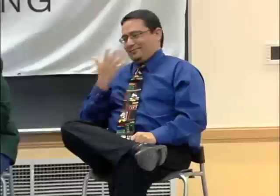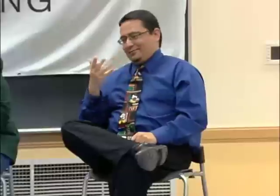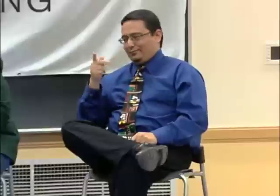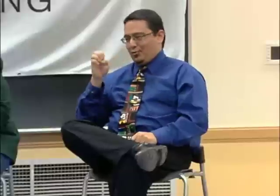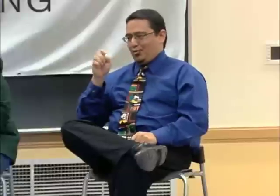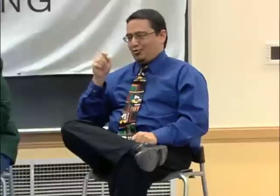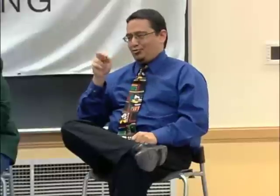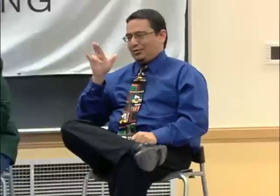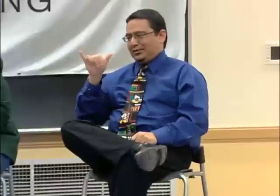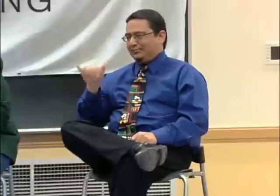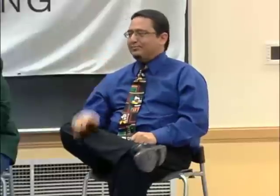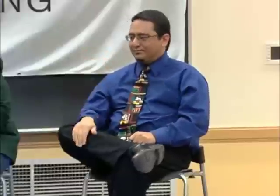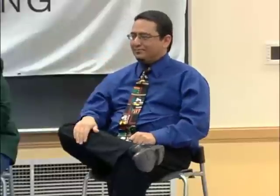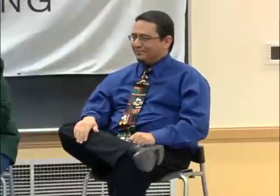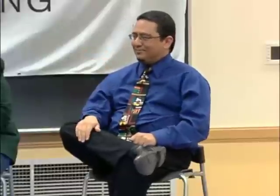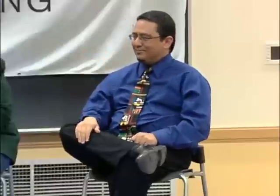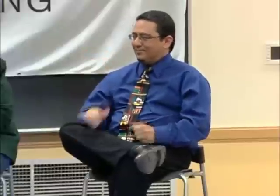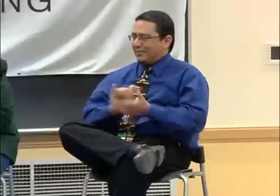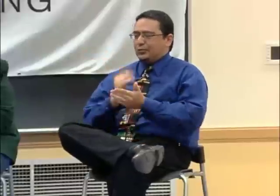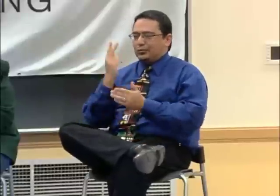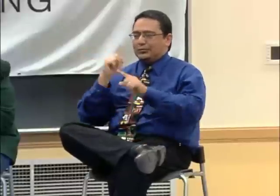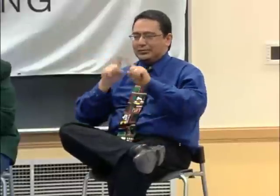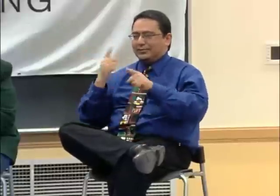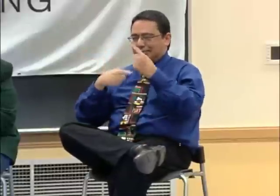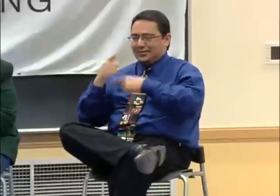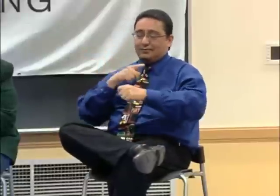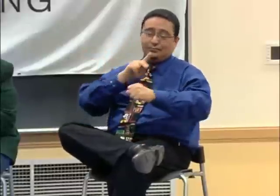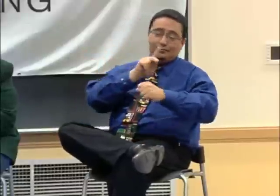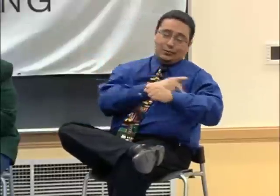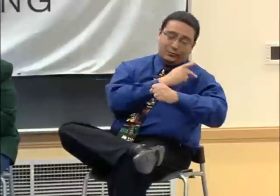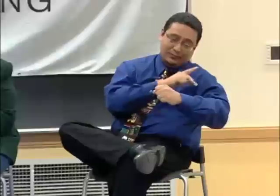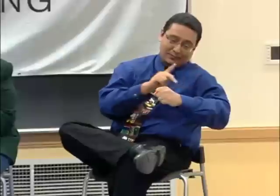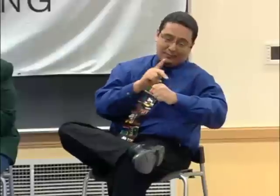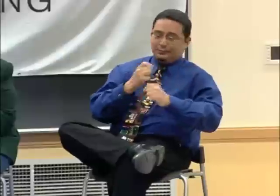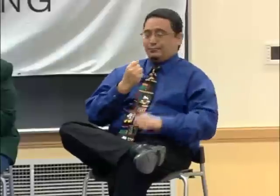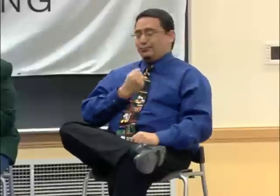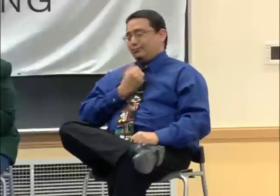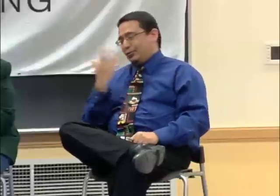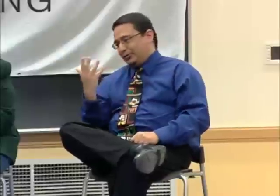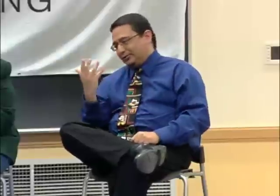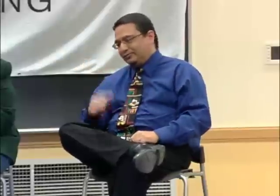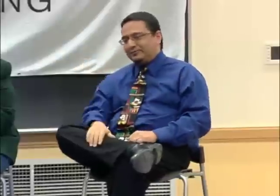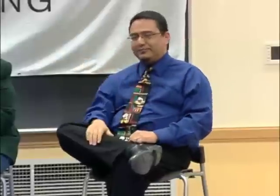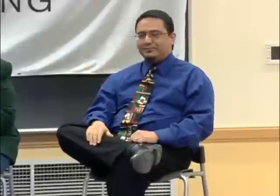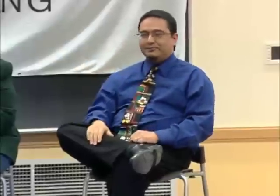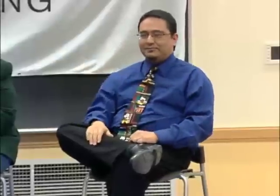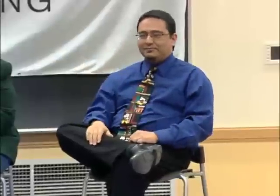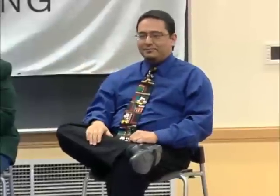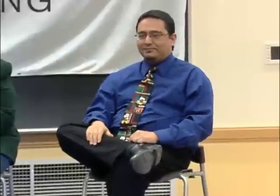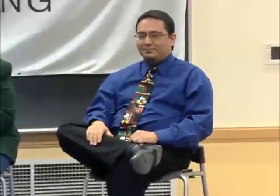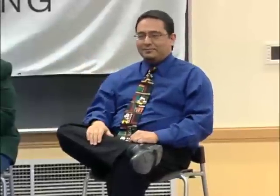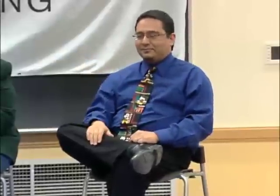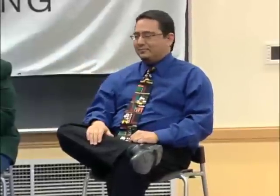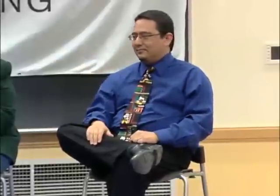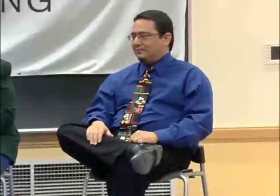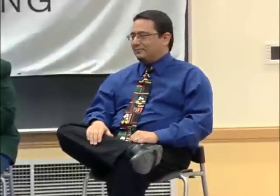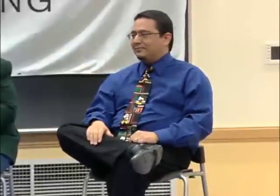or rhythm. It has to do with emotion. That's where the two signs, the poem or poetry. Thank